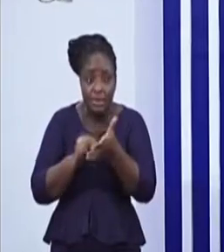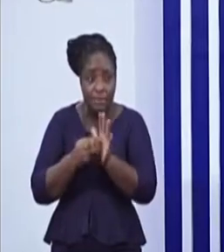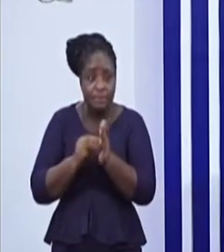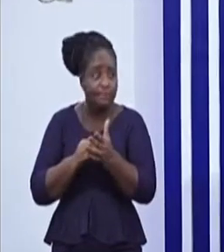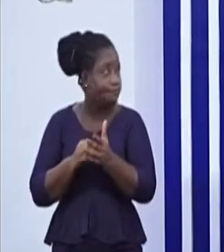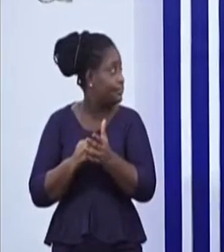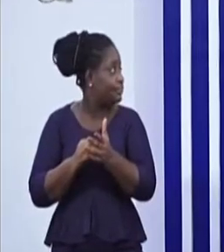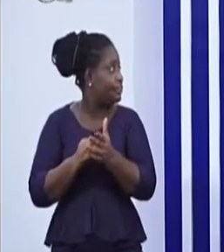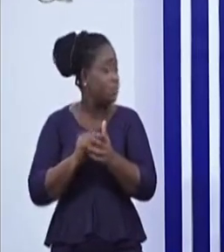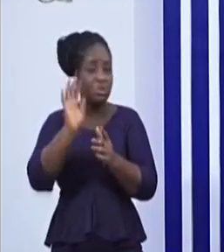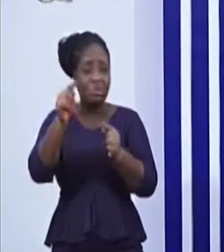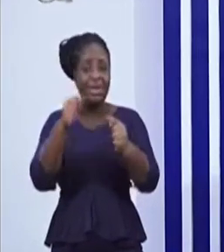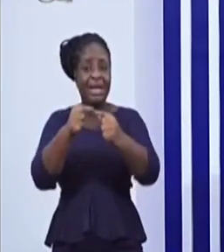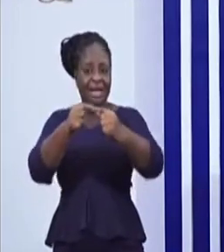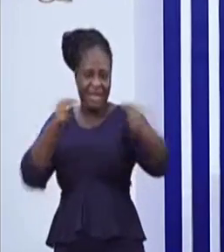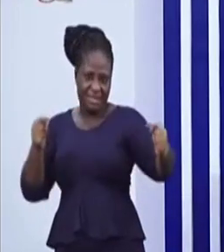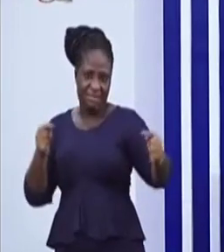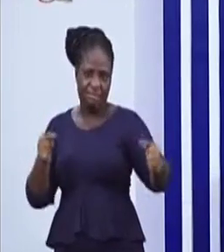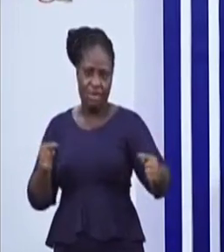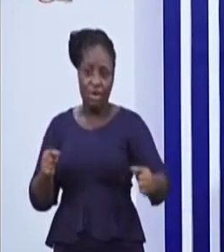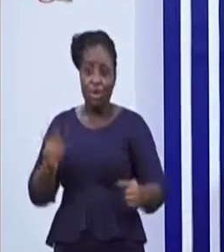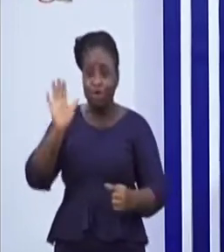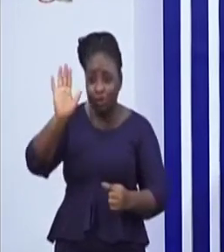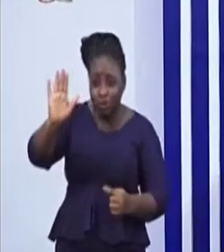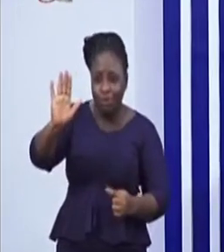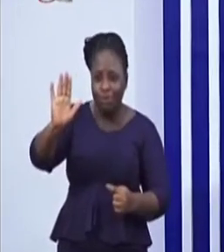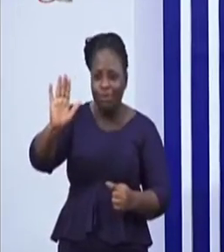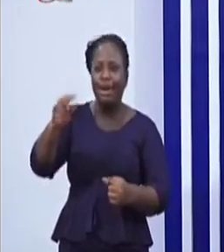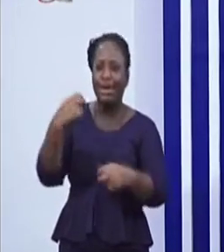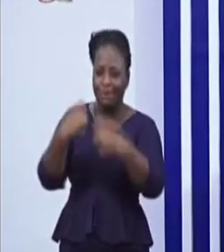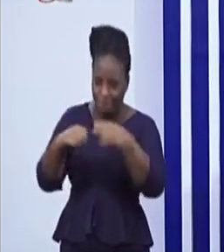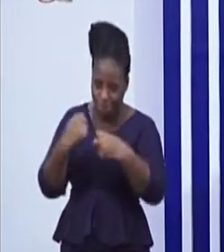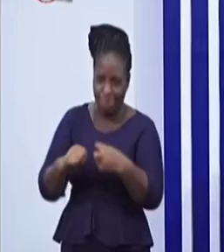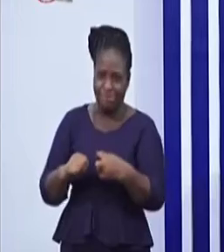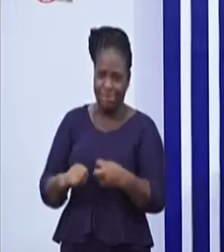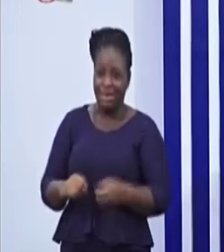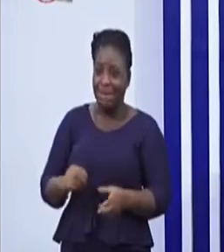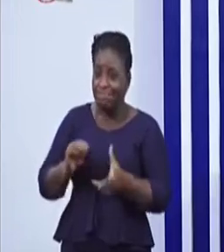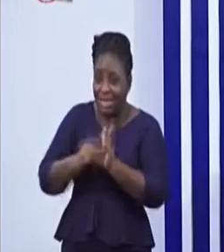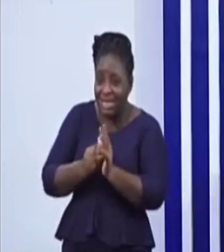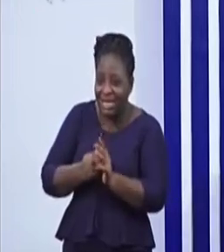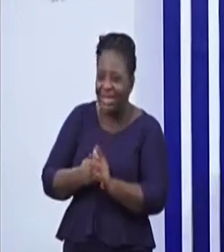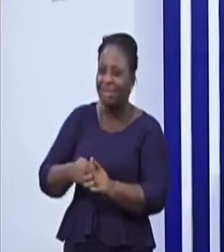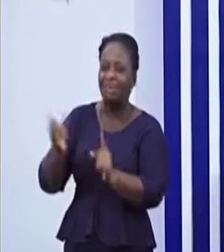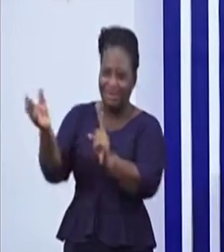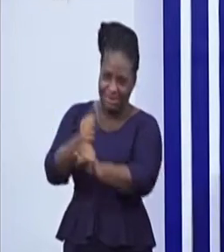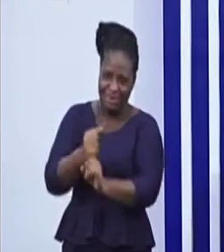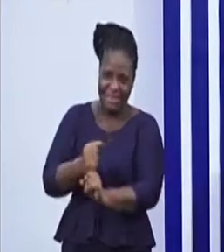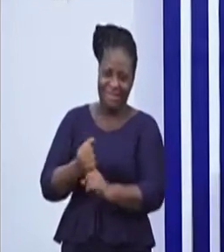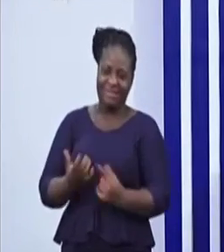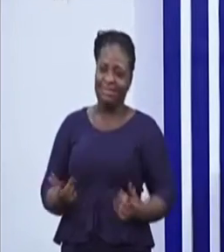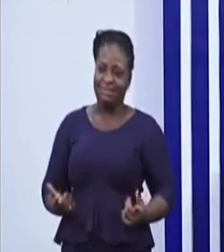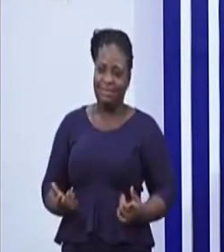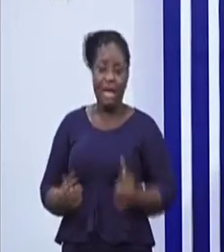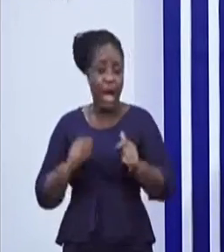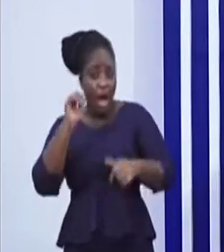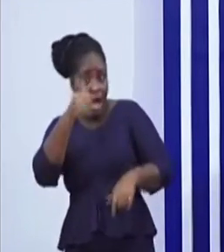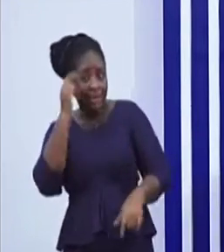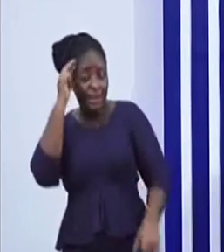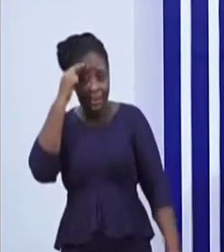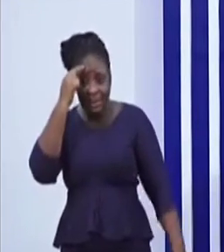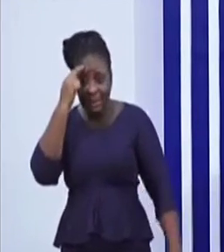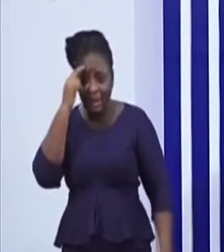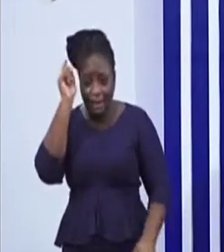means you are part of the problem, and therefore it is not advisable to go out when it is not necessary. The other reason we need